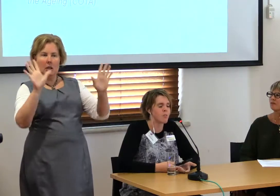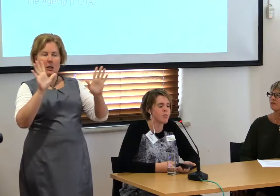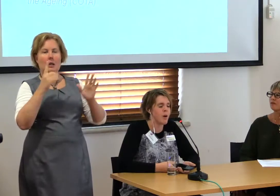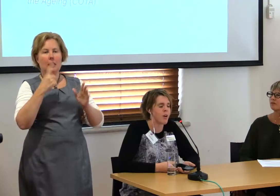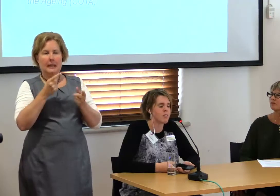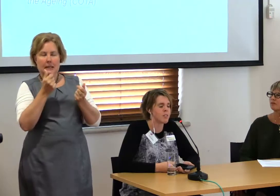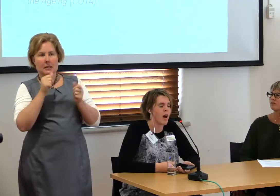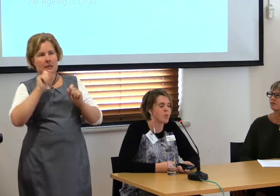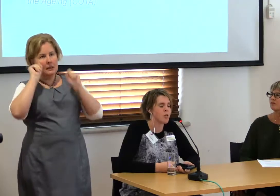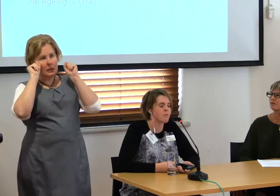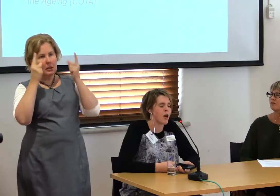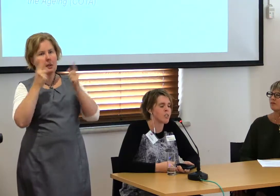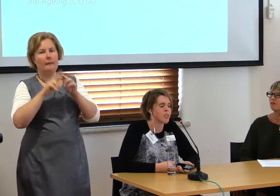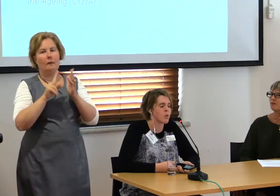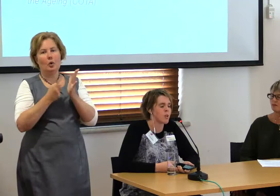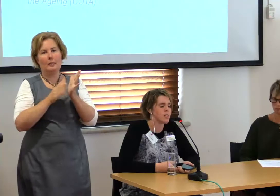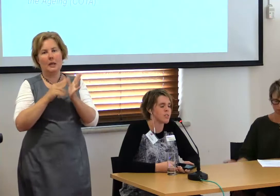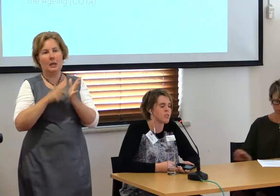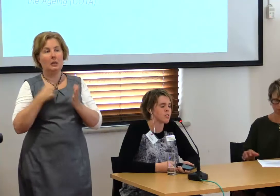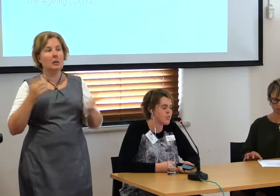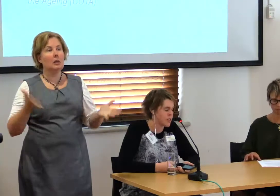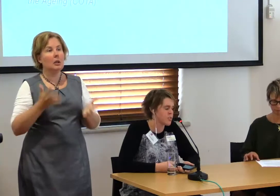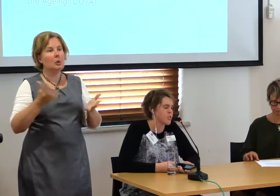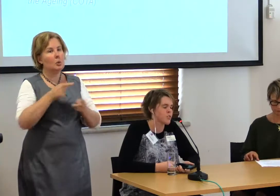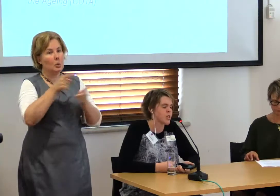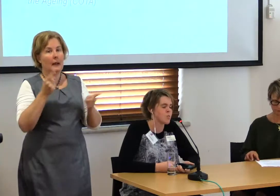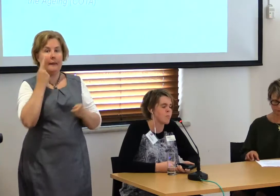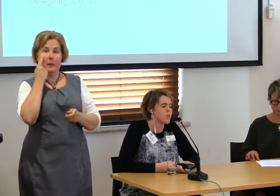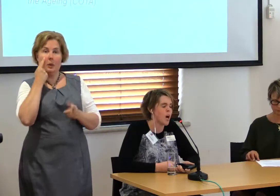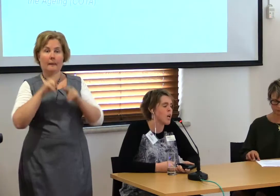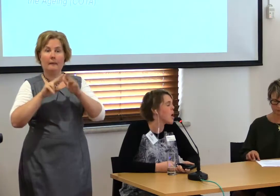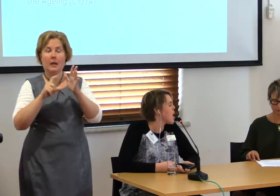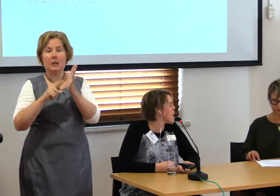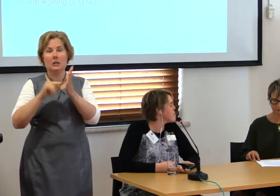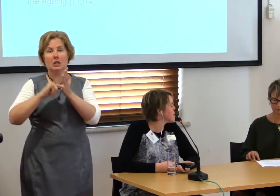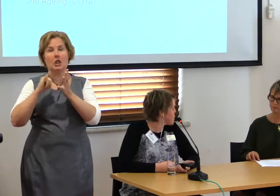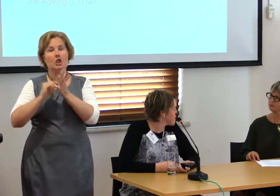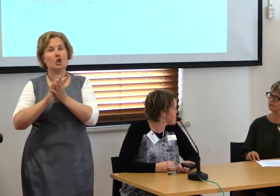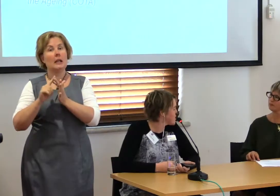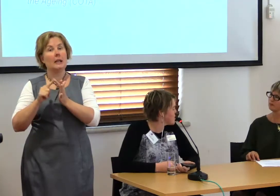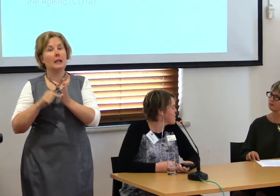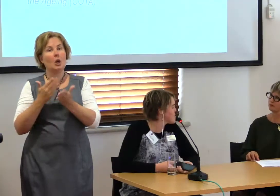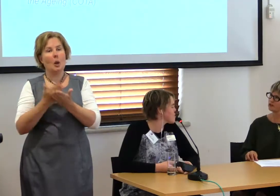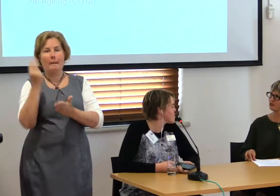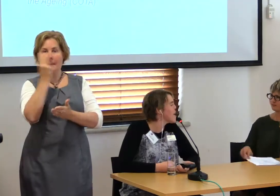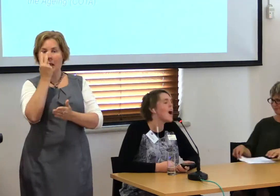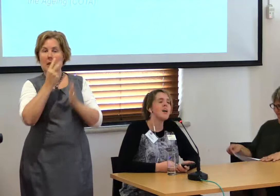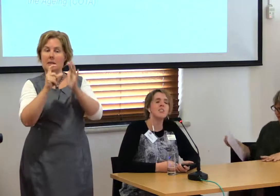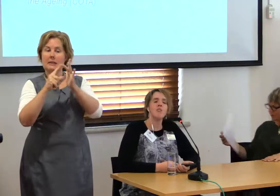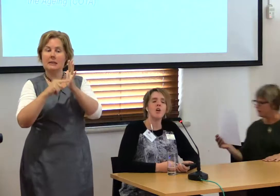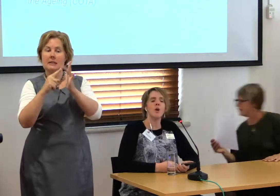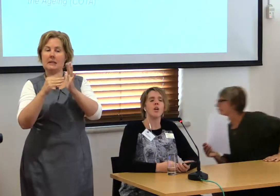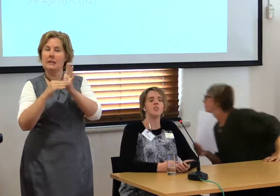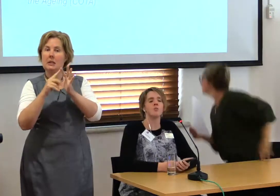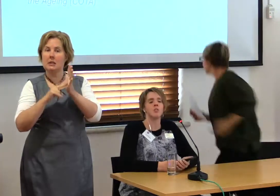bit confused about anything, to have a look at the fact sheets on Blind Citizens Australia's website. Thanks so much, Kristen. Pleasure. And is